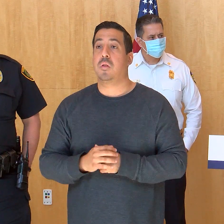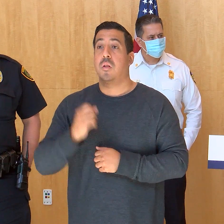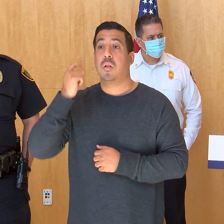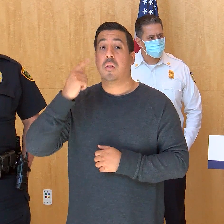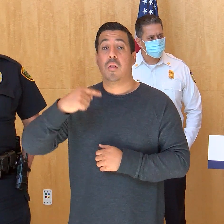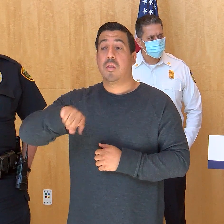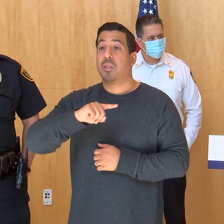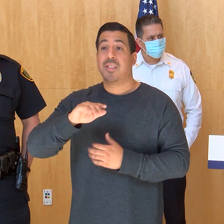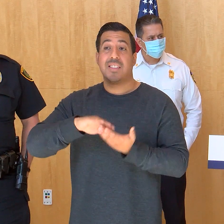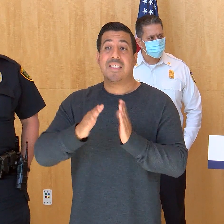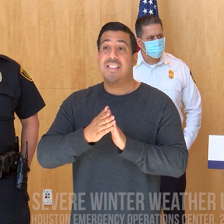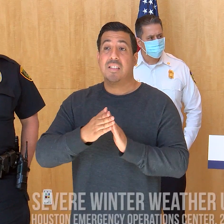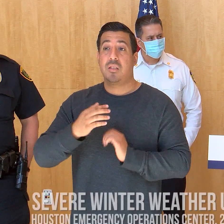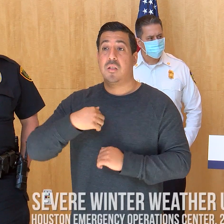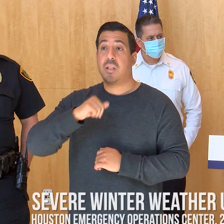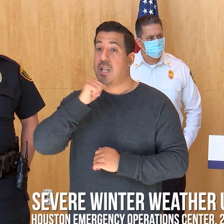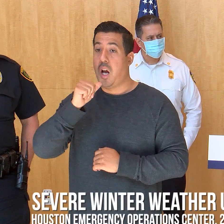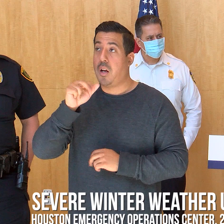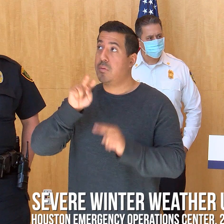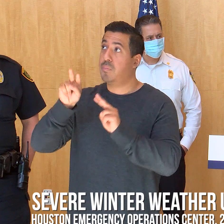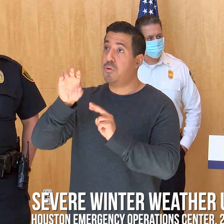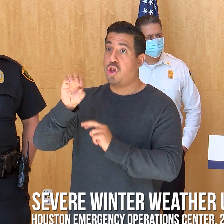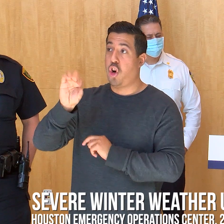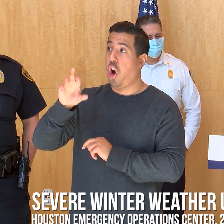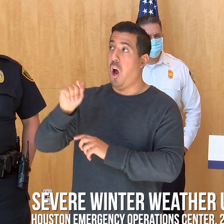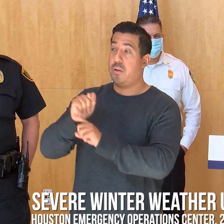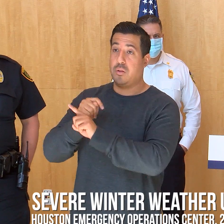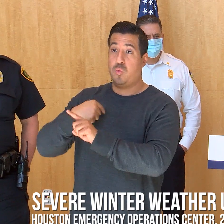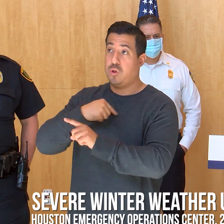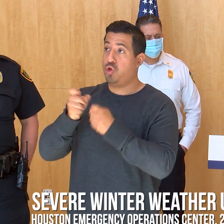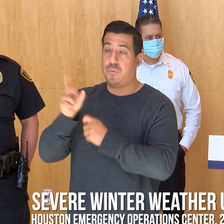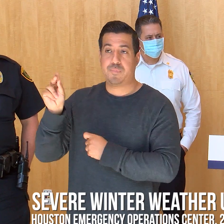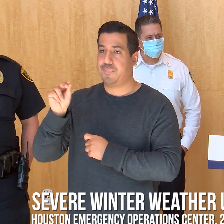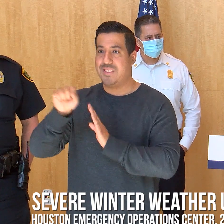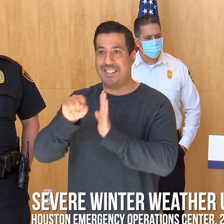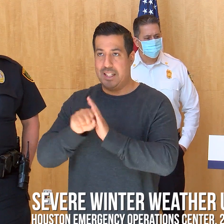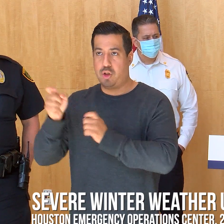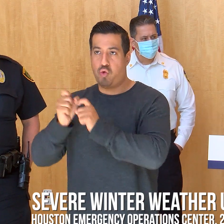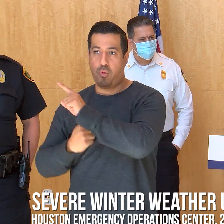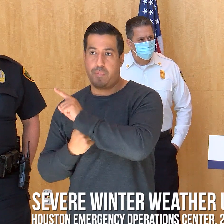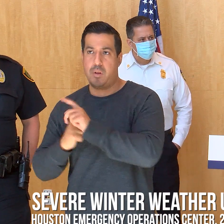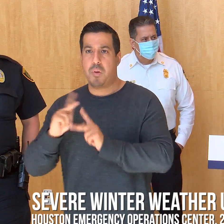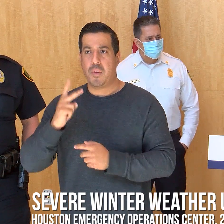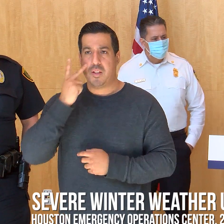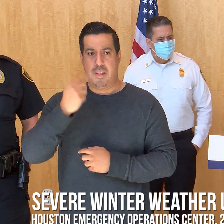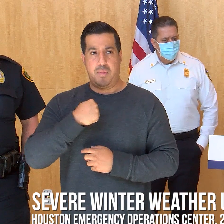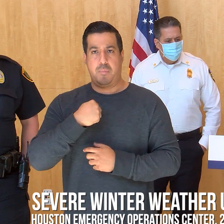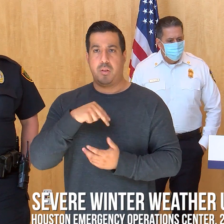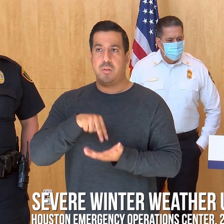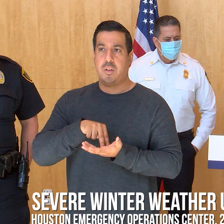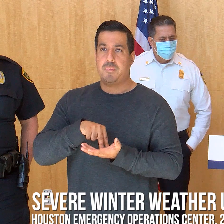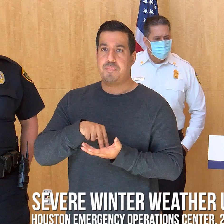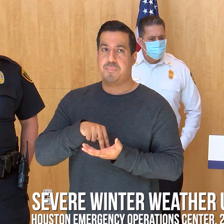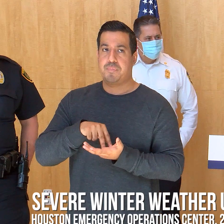does not oversee ERCOT. That's a state entity. And I know people see me standing before them